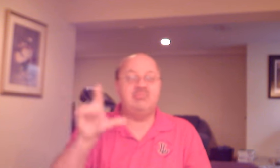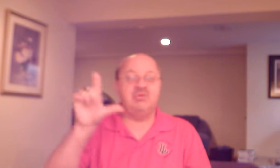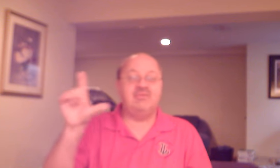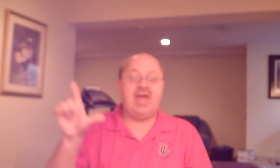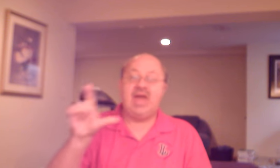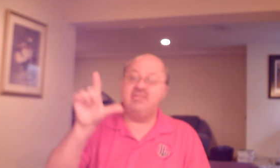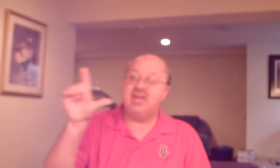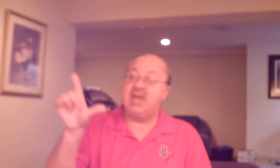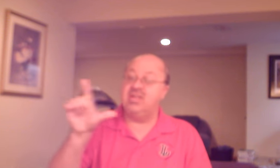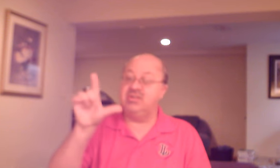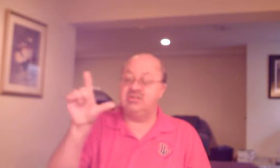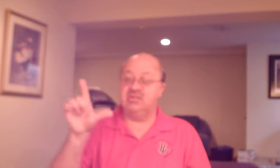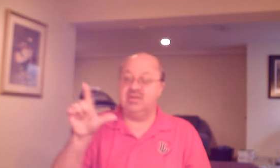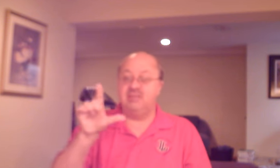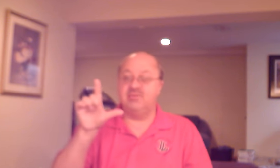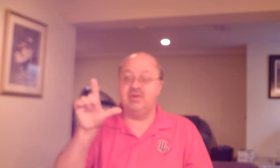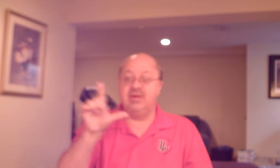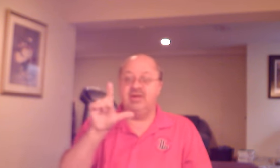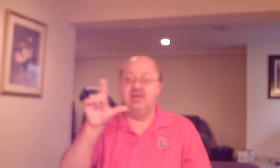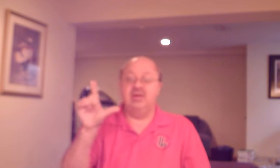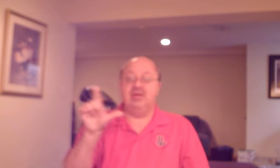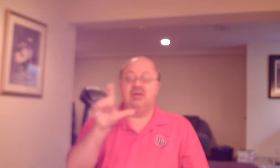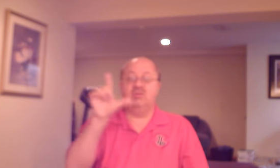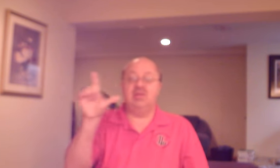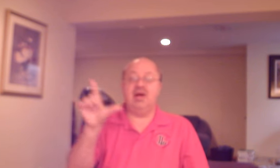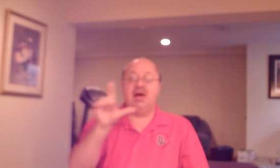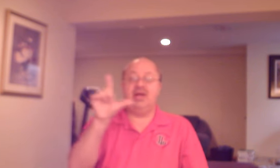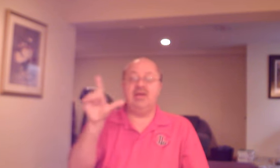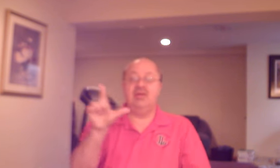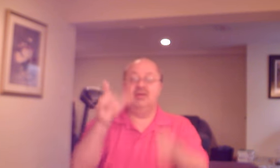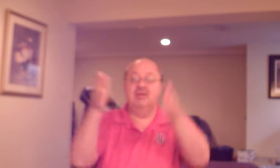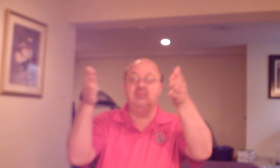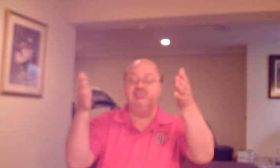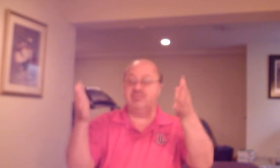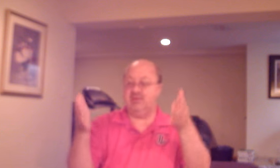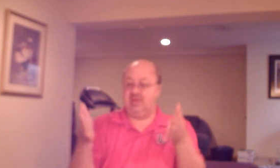if I add the agent to library, and I go librarian.